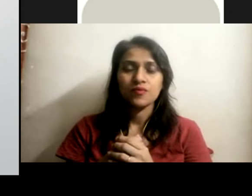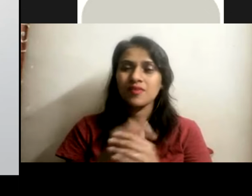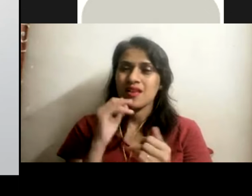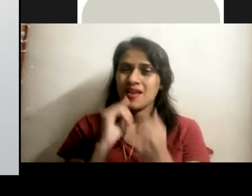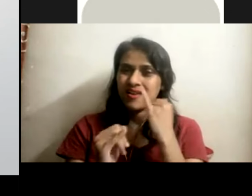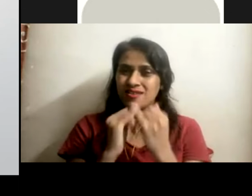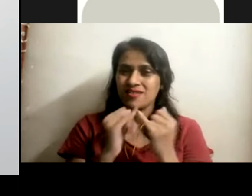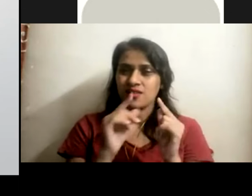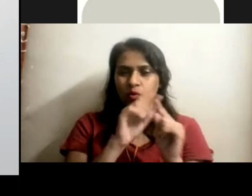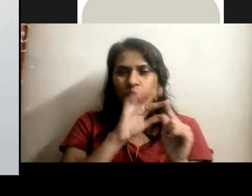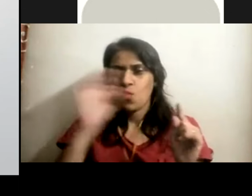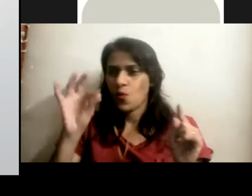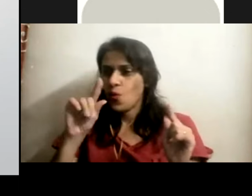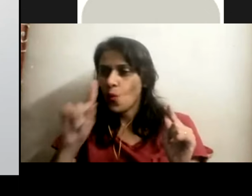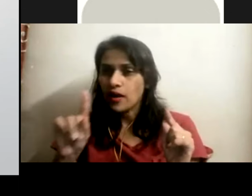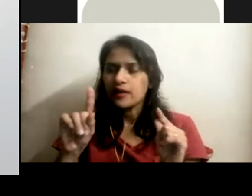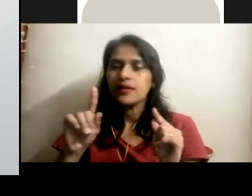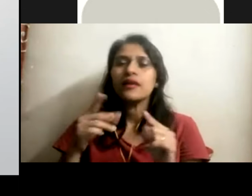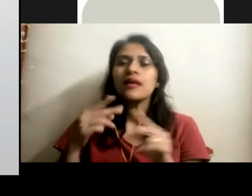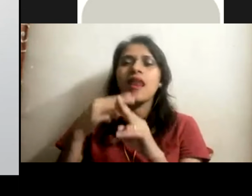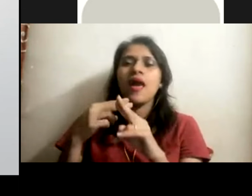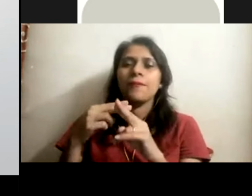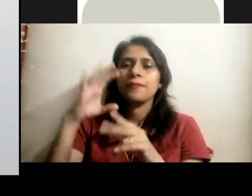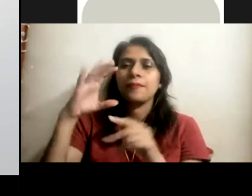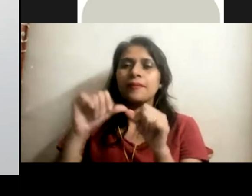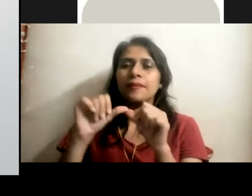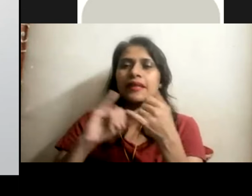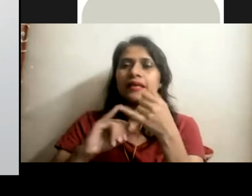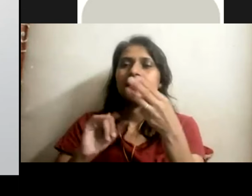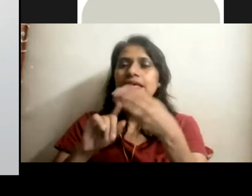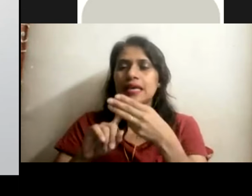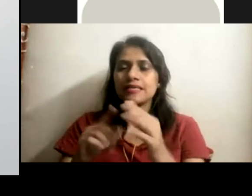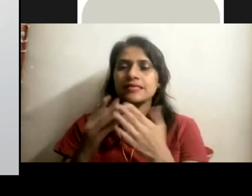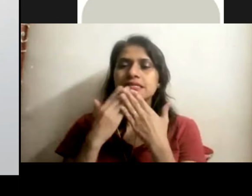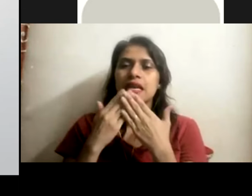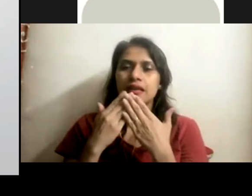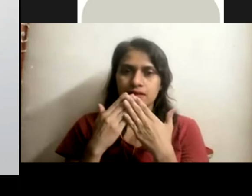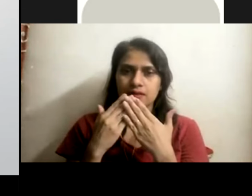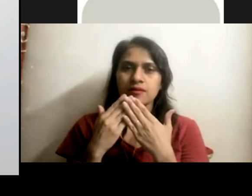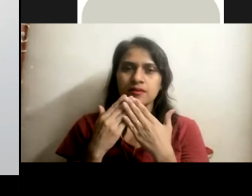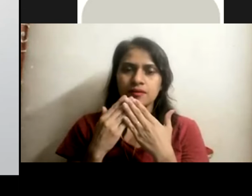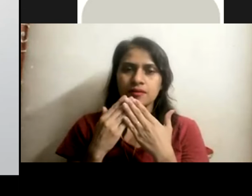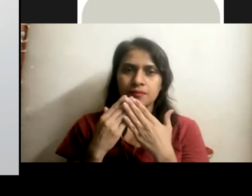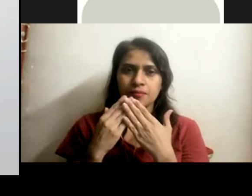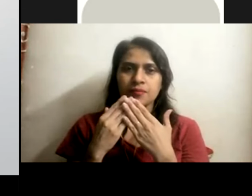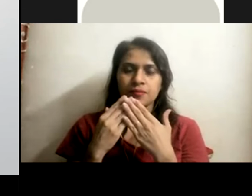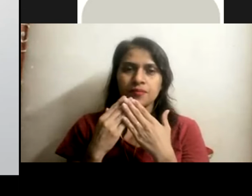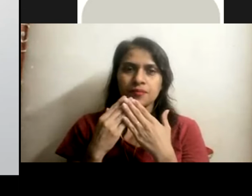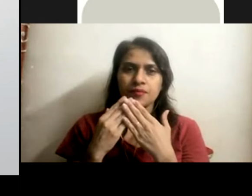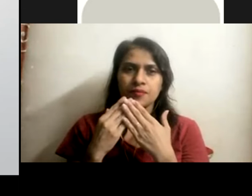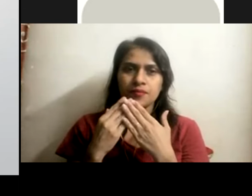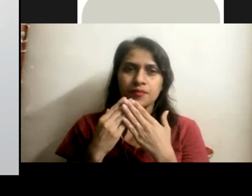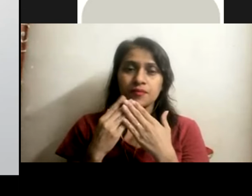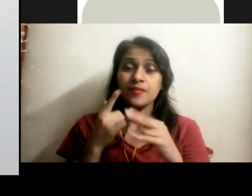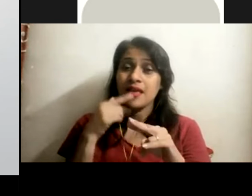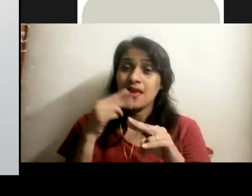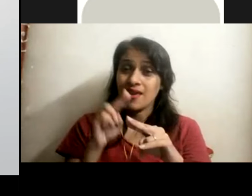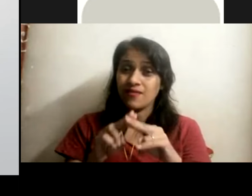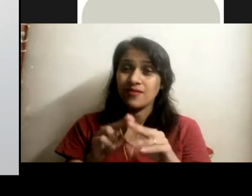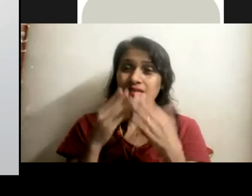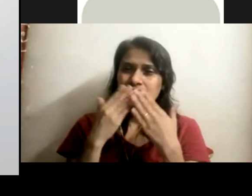it's a case study research. On the other hand, if you're studying more than